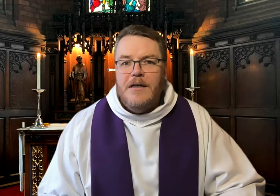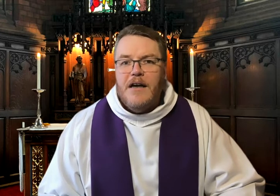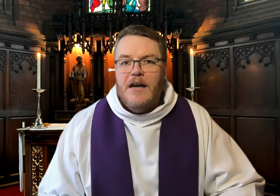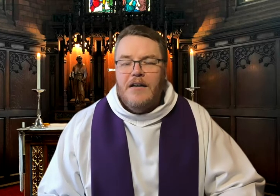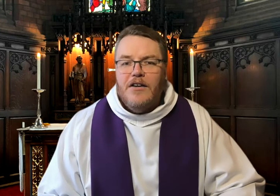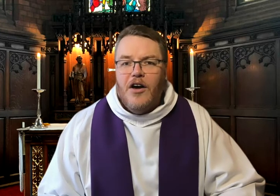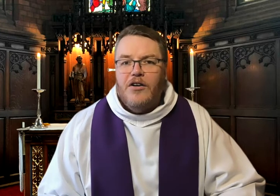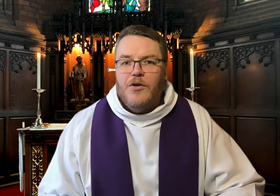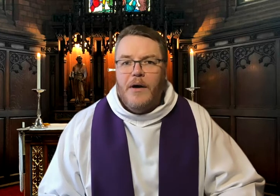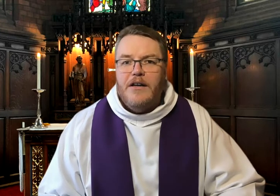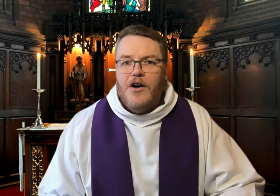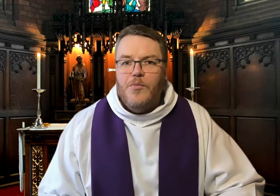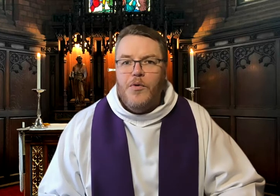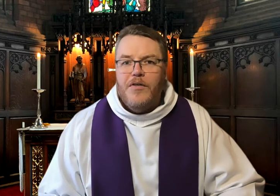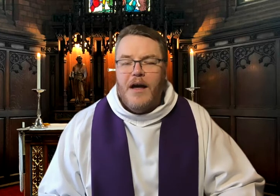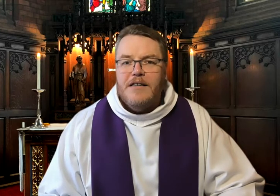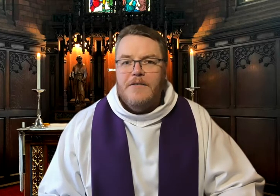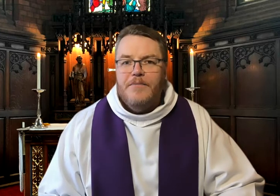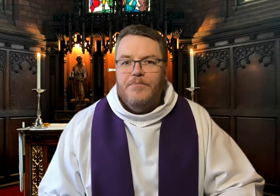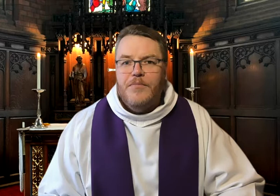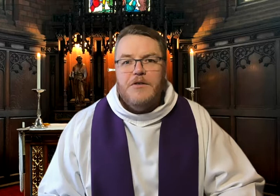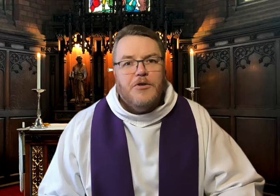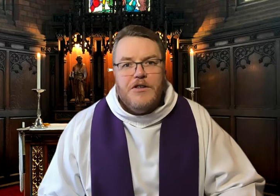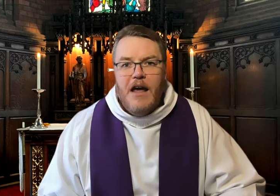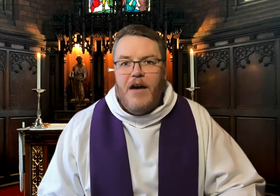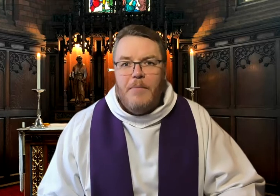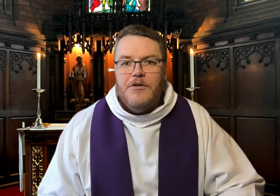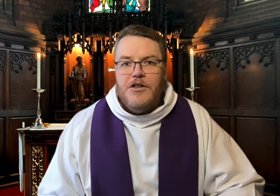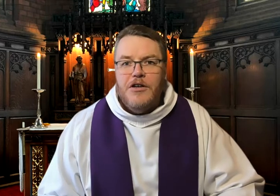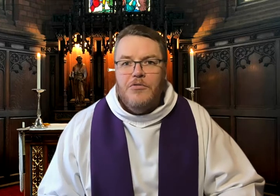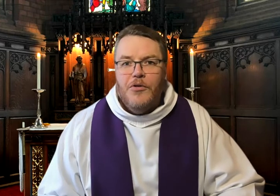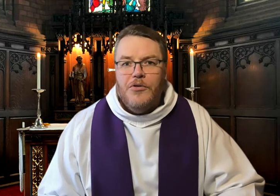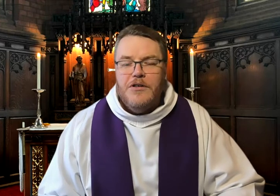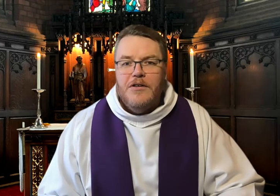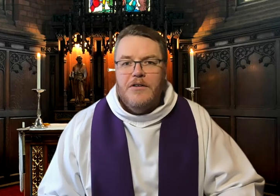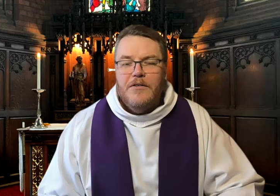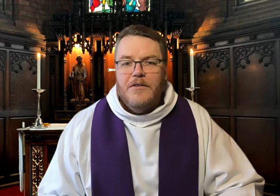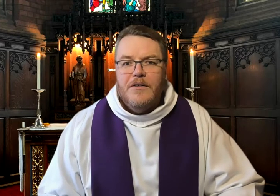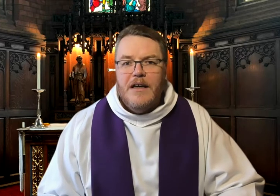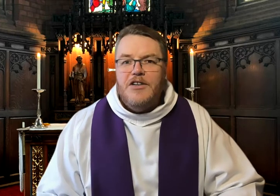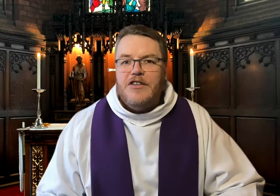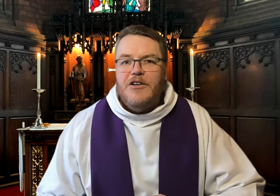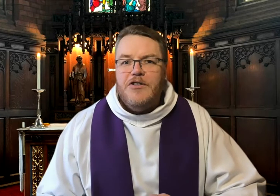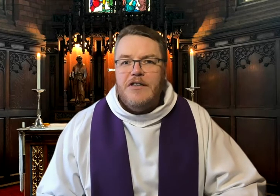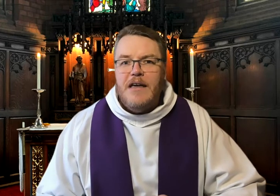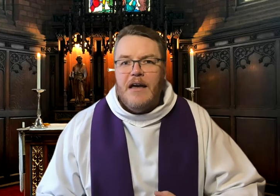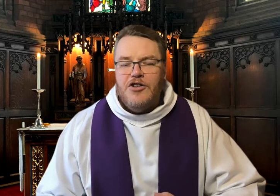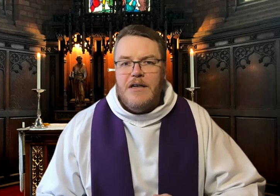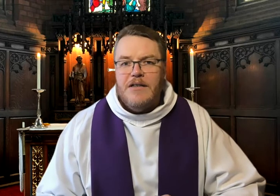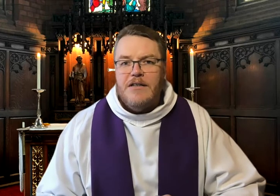Peter can't quite cope with that. "This must never happen to you, Lord." He's still seeing Jesus